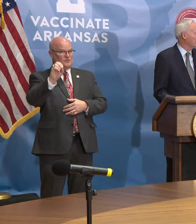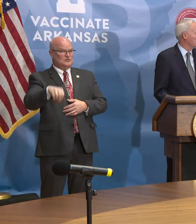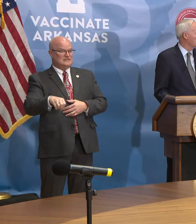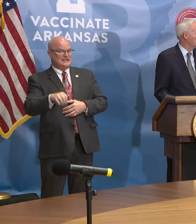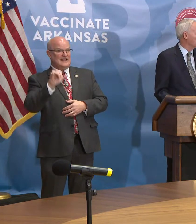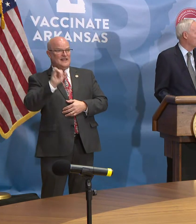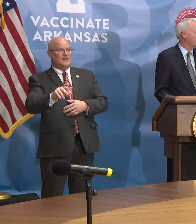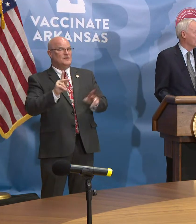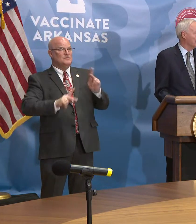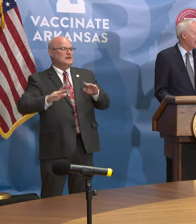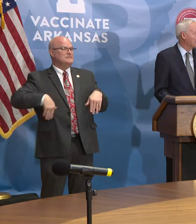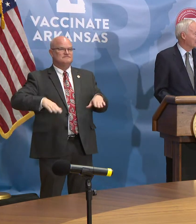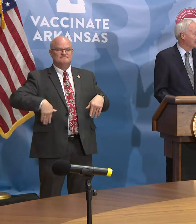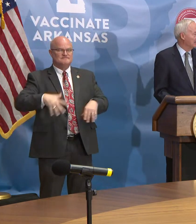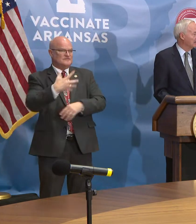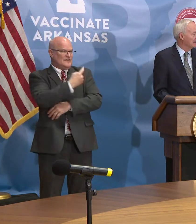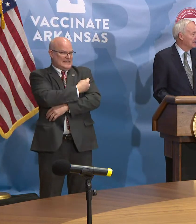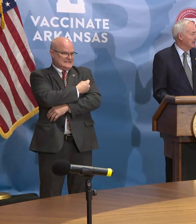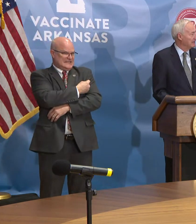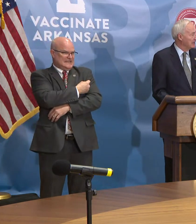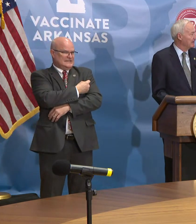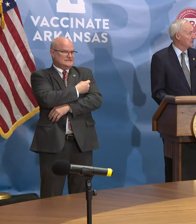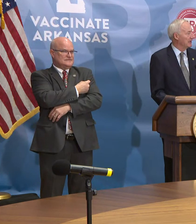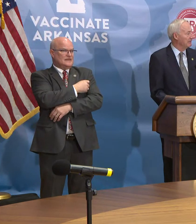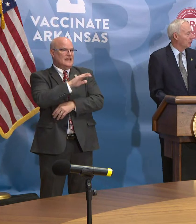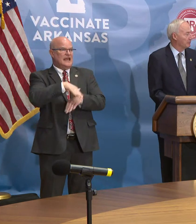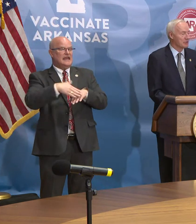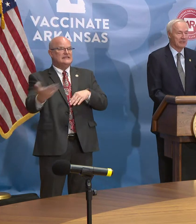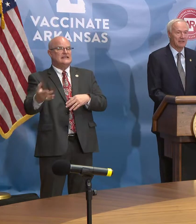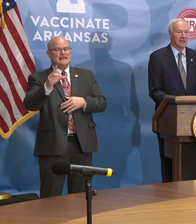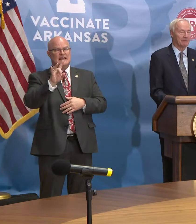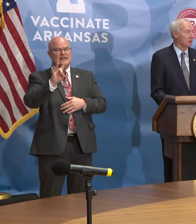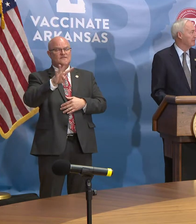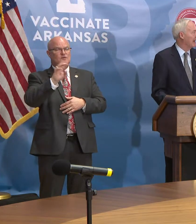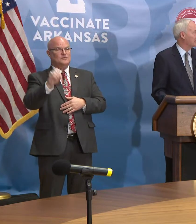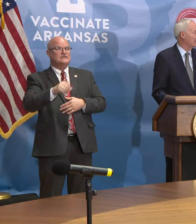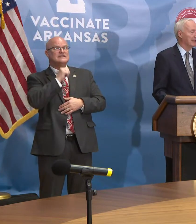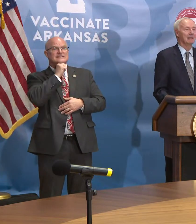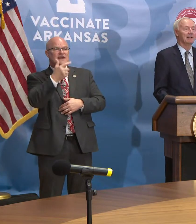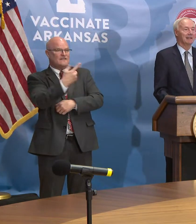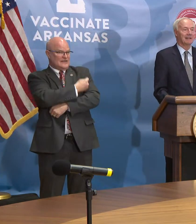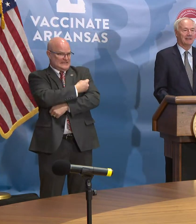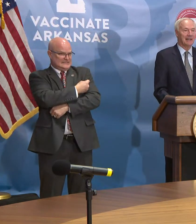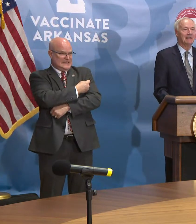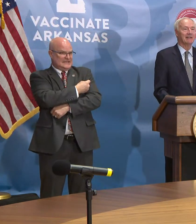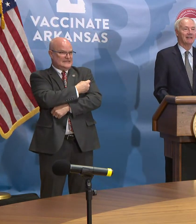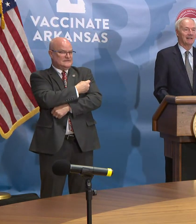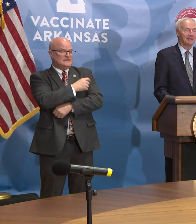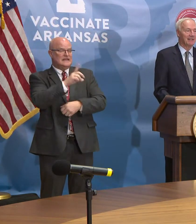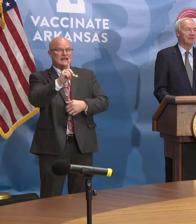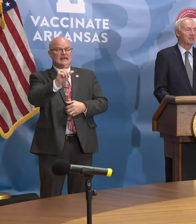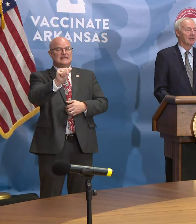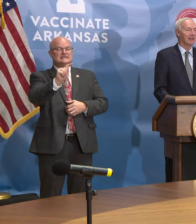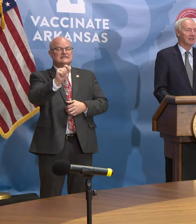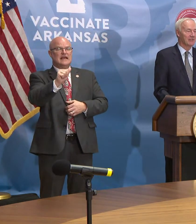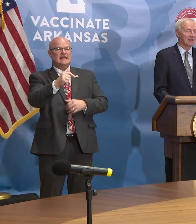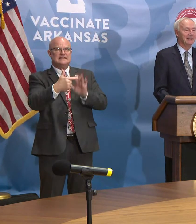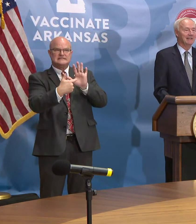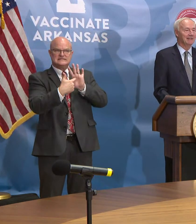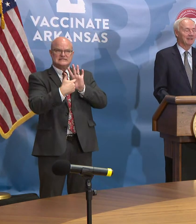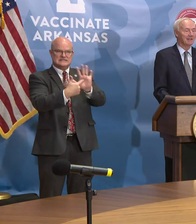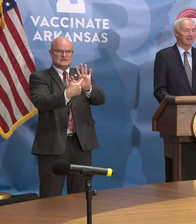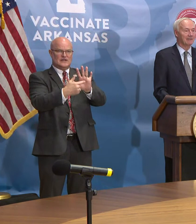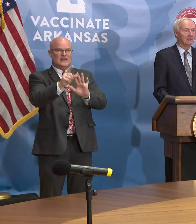83.4% are those that are not fully vaccinated, and deaths, 84% not fully vaccinated. Data demonstrates